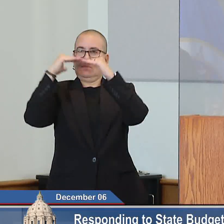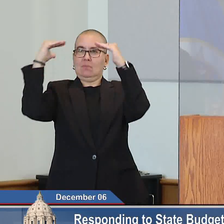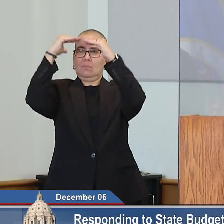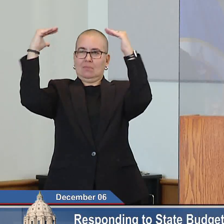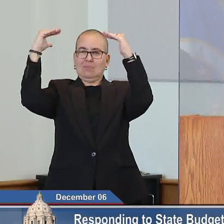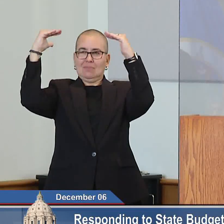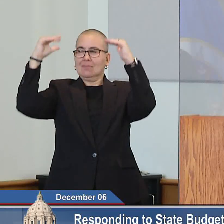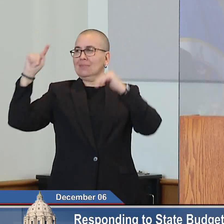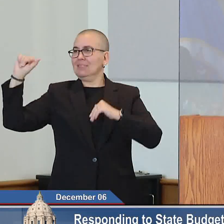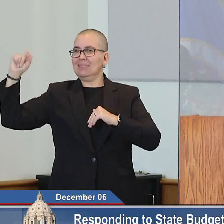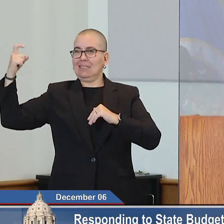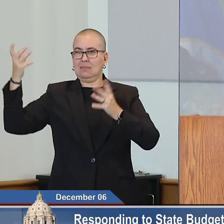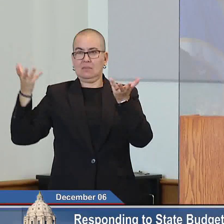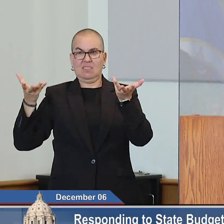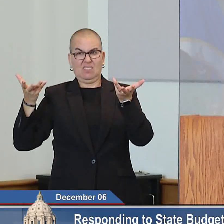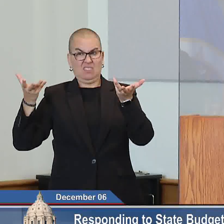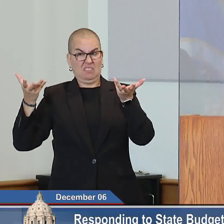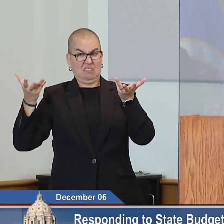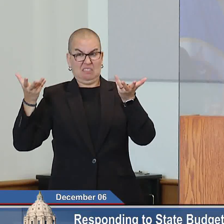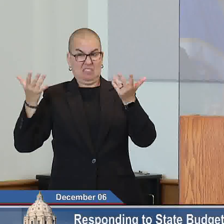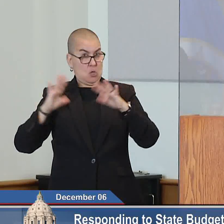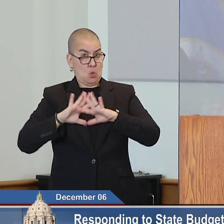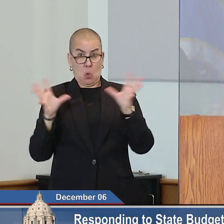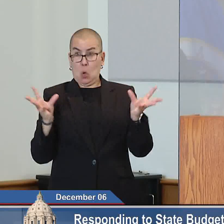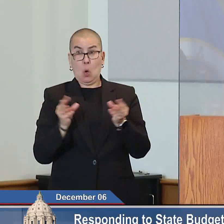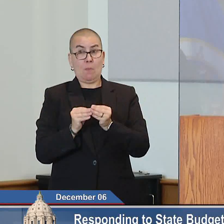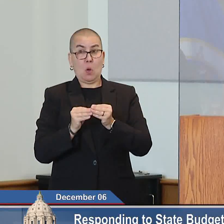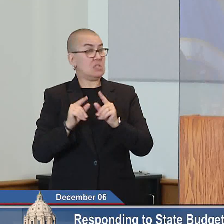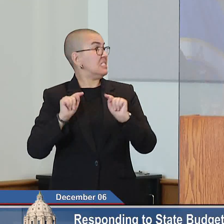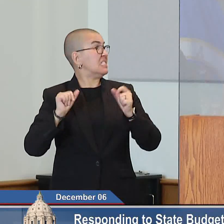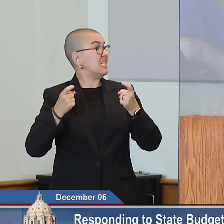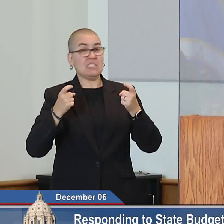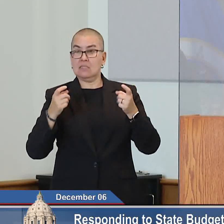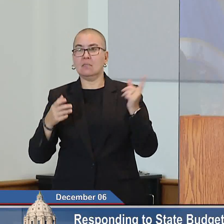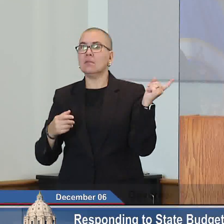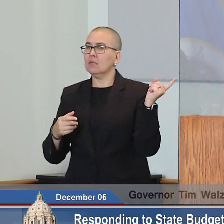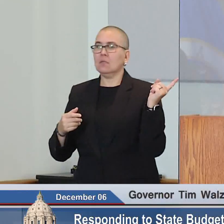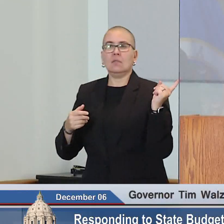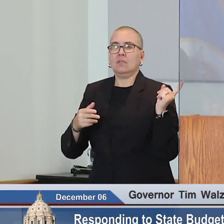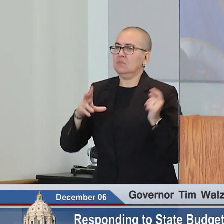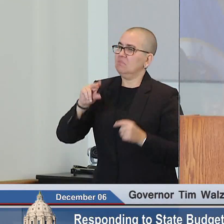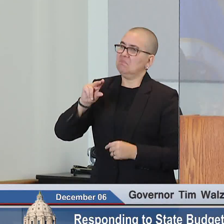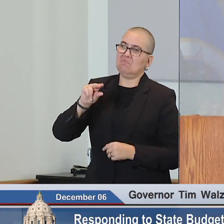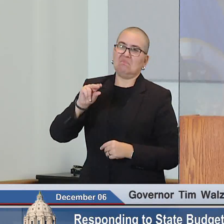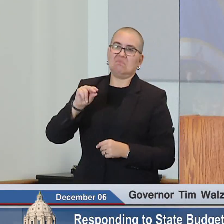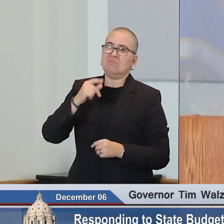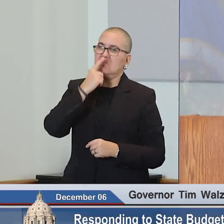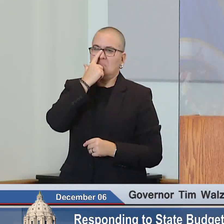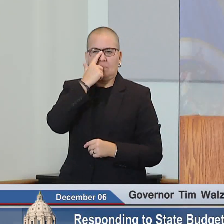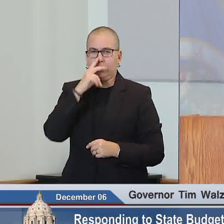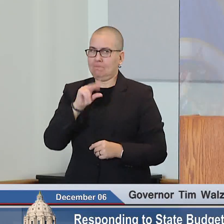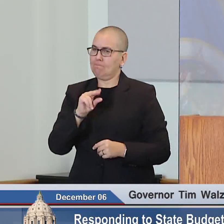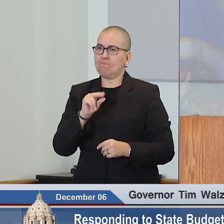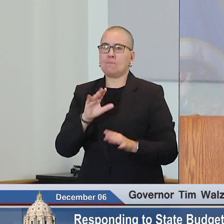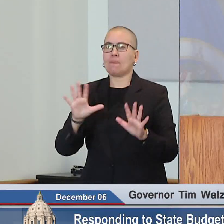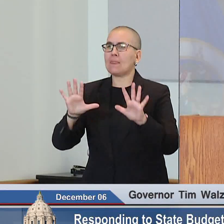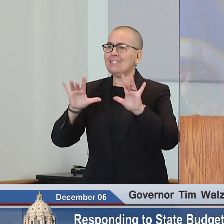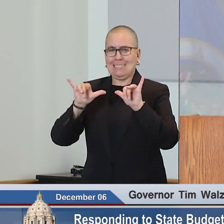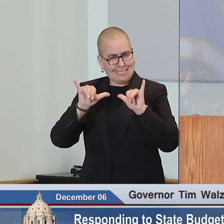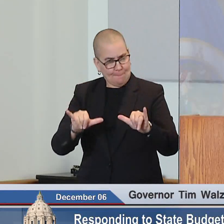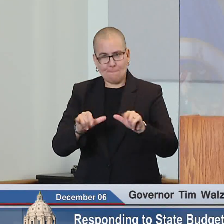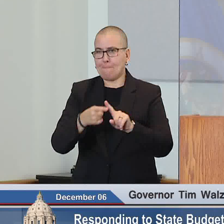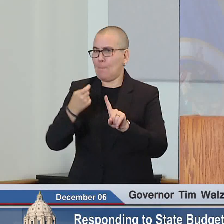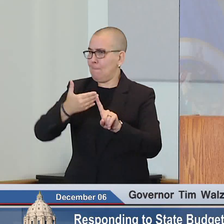tax increase off the table in this next budget? No. The same thing I said when we first went, and I think until we look at the whole budget, I think it's